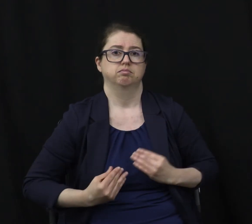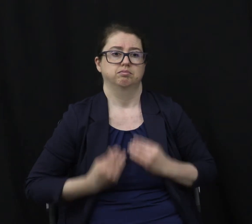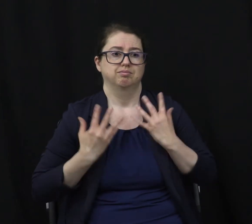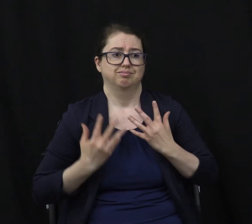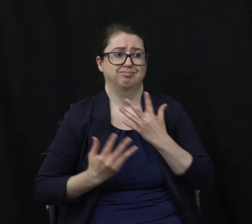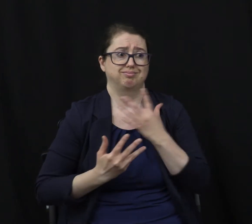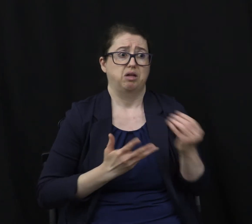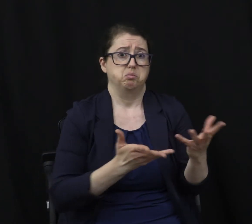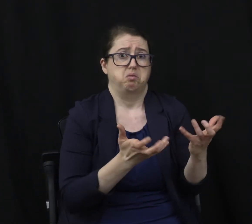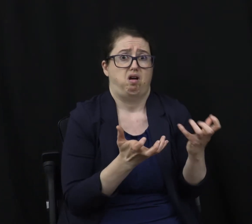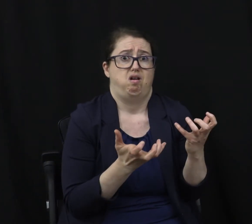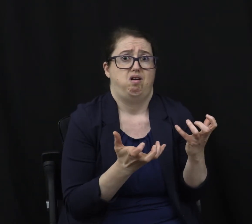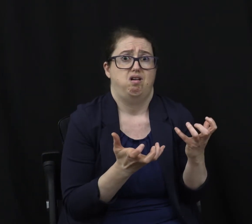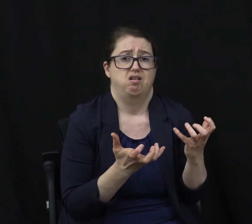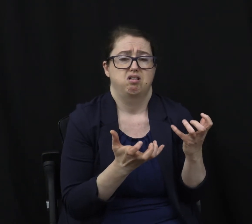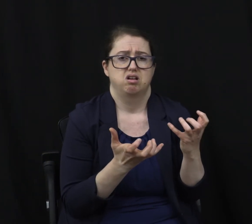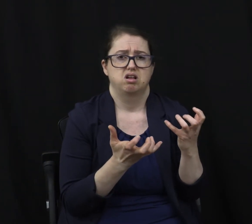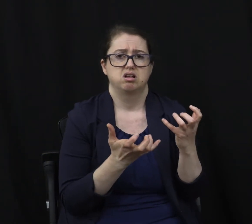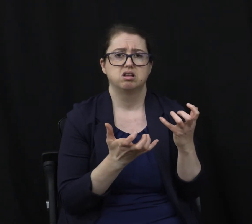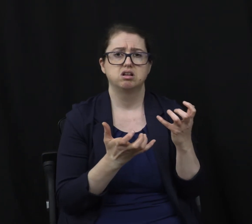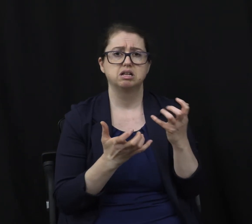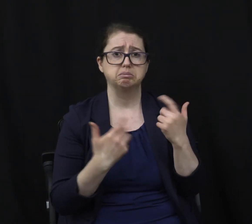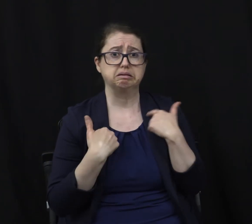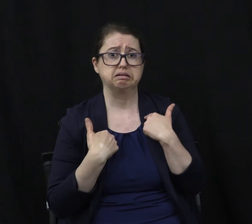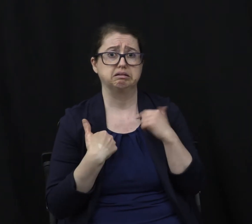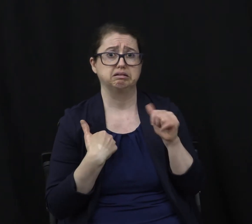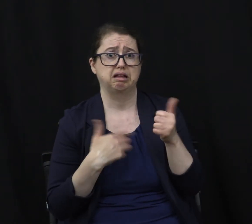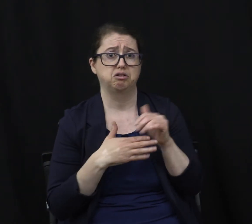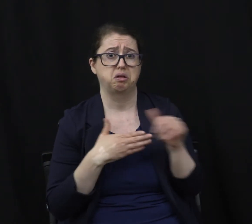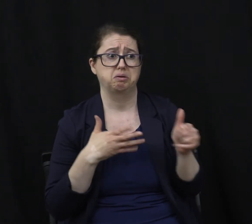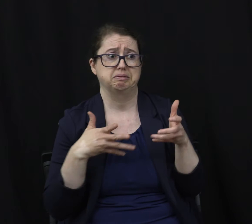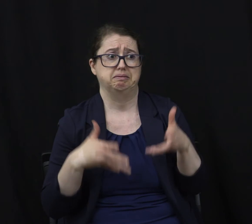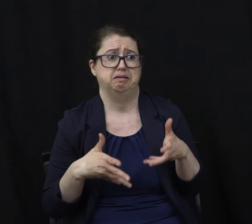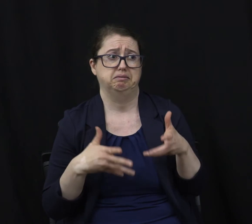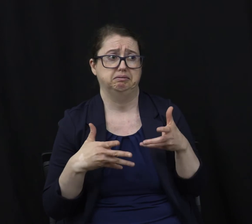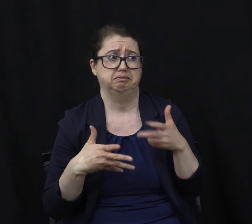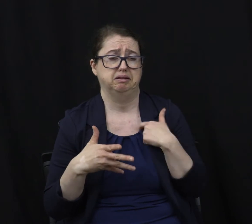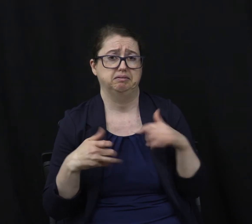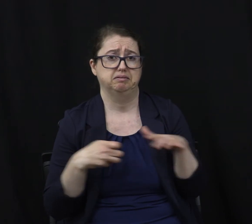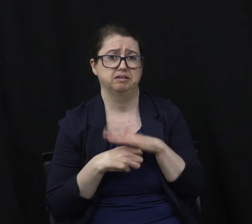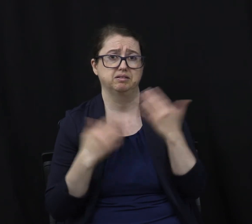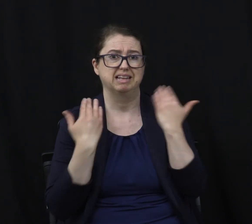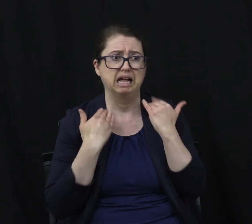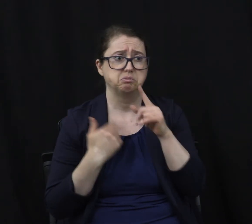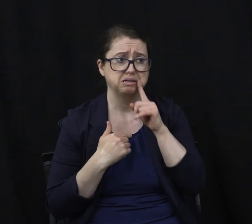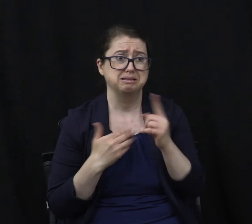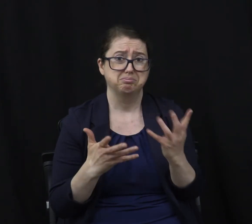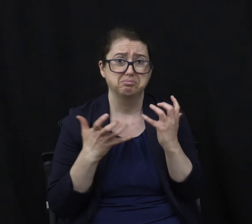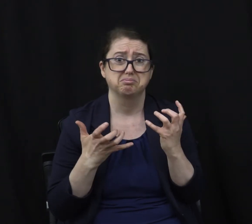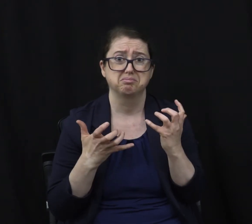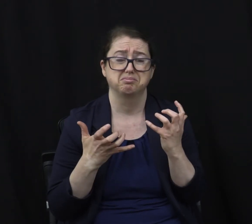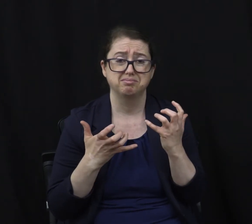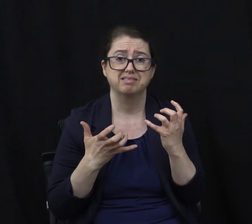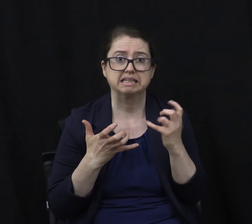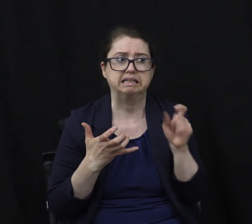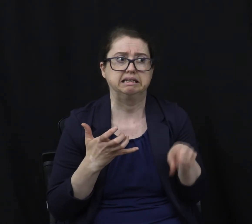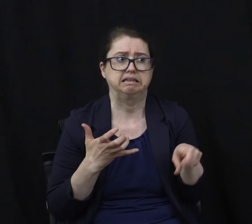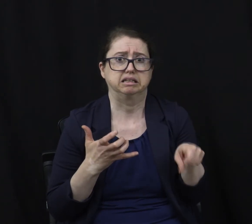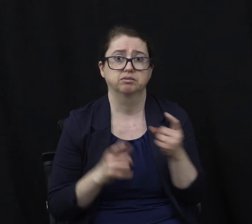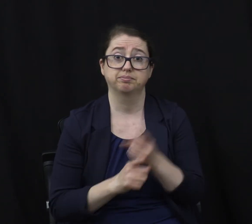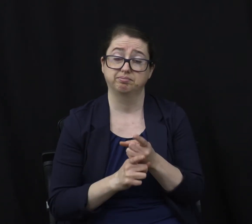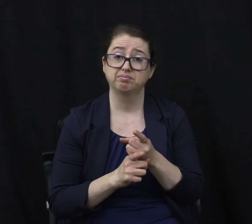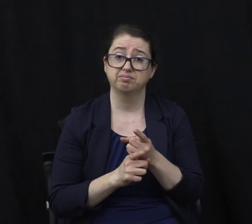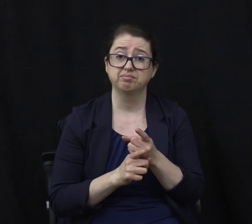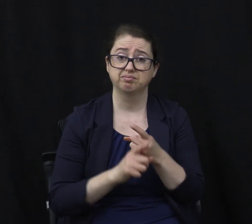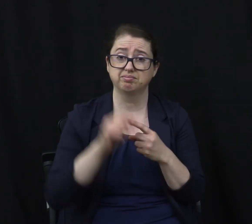Having less than $10 to my name should tell you that I was in desperation mode. Now, instead of going through life